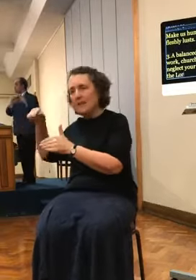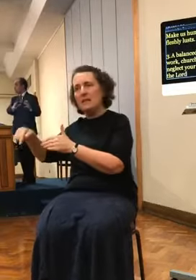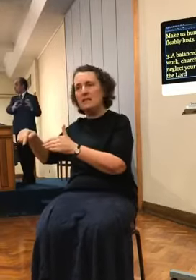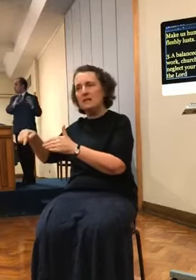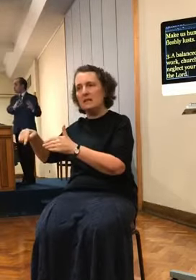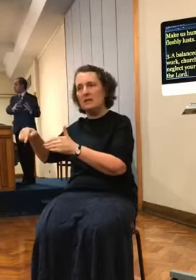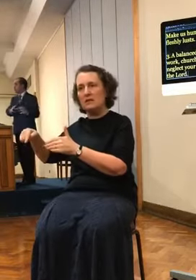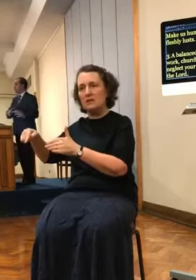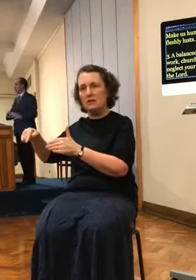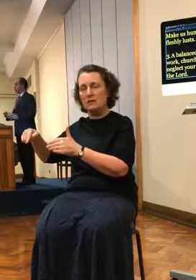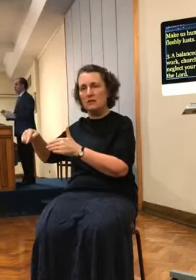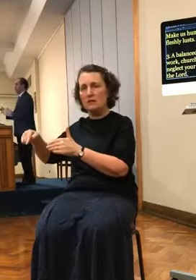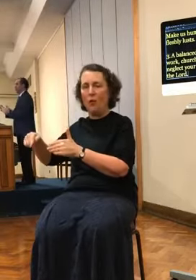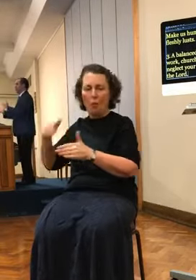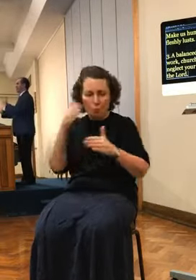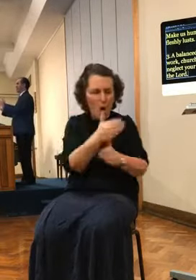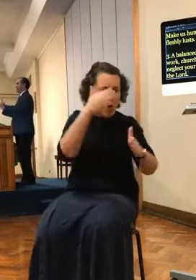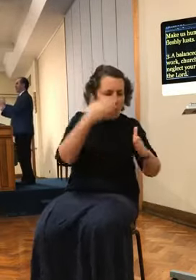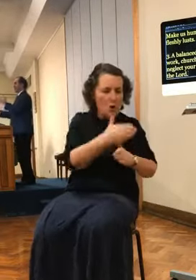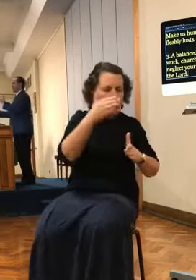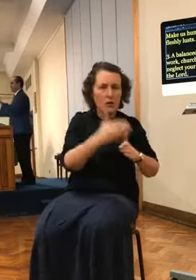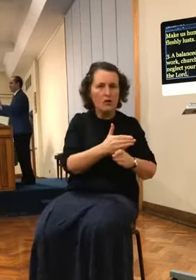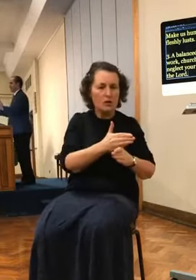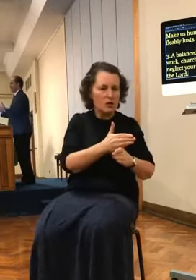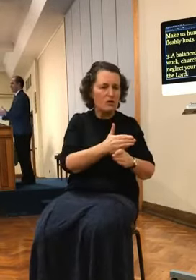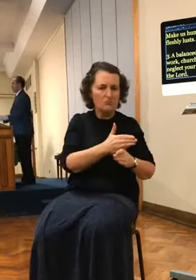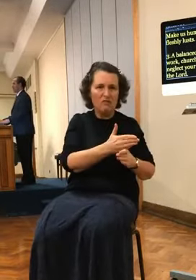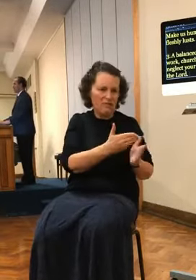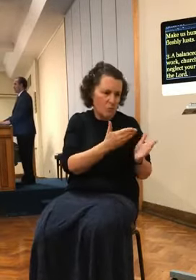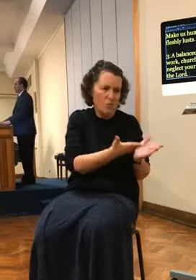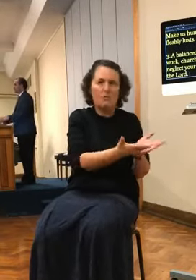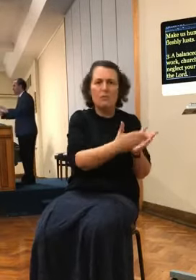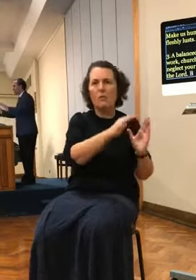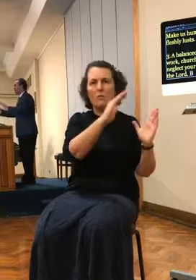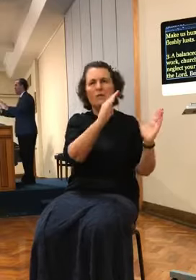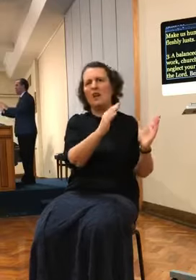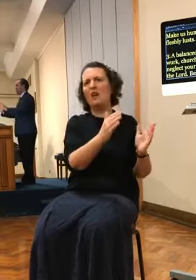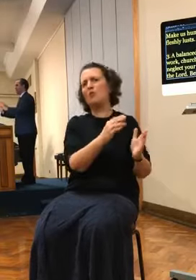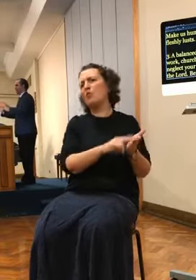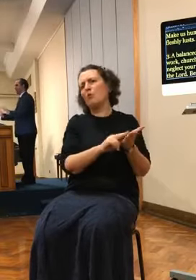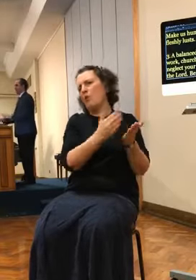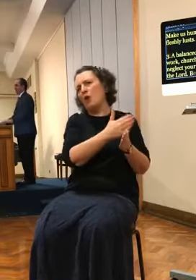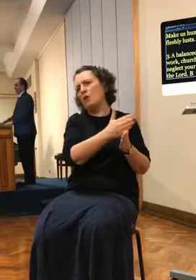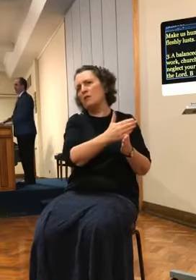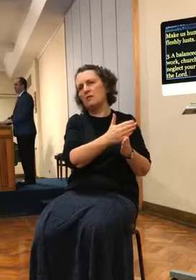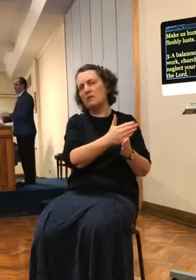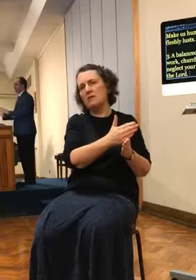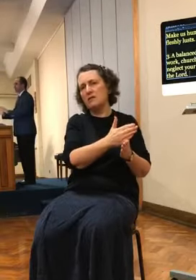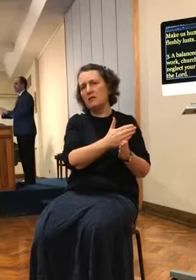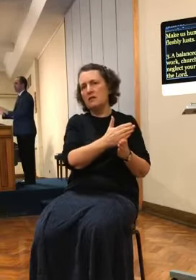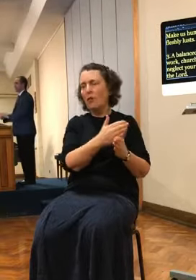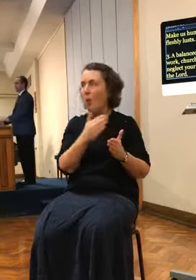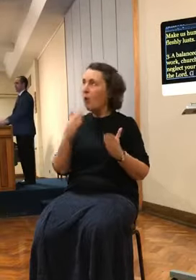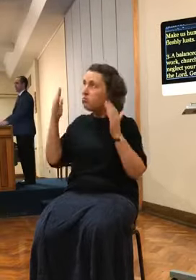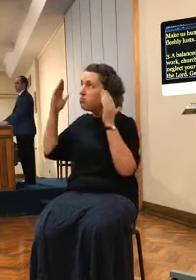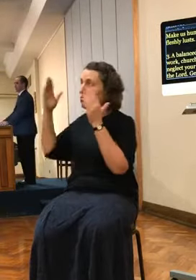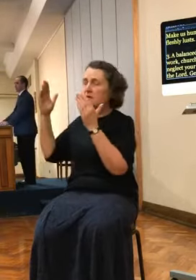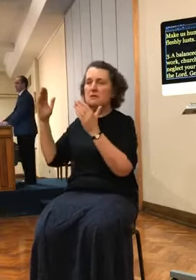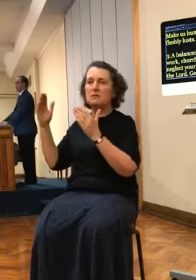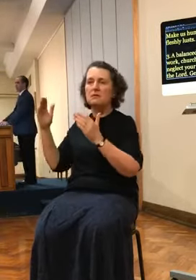all service, service. Be balanced. That's what the Bible says. And that's what the Bible